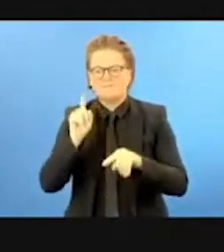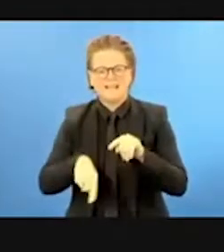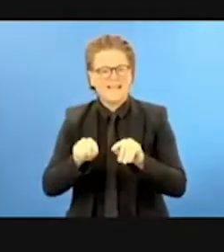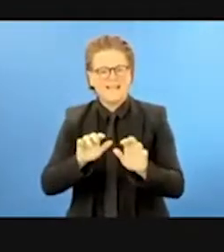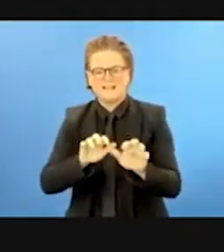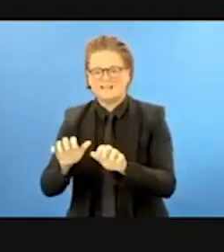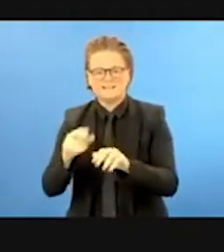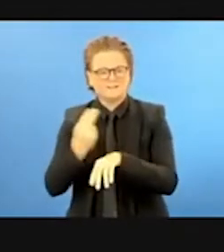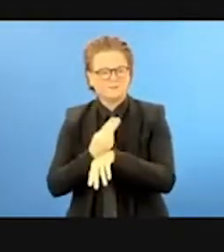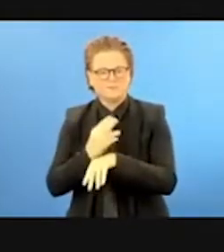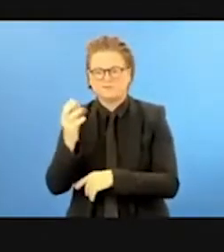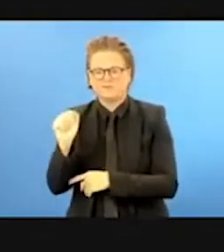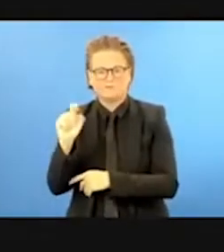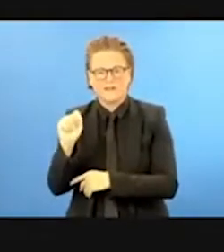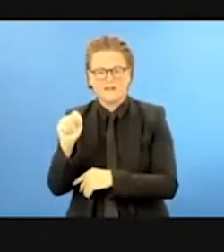mod@sfgov.org or